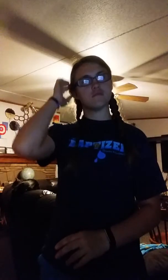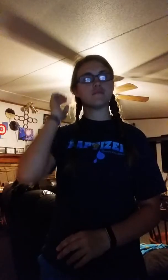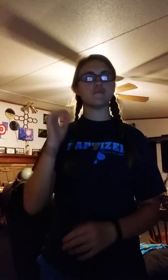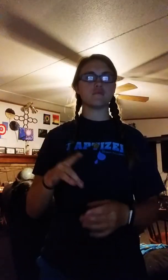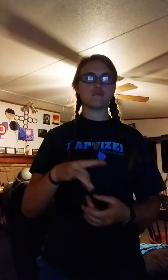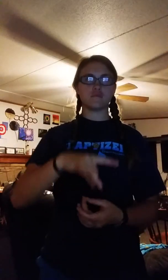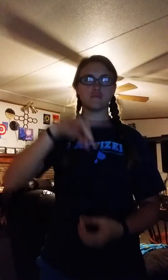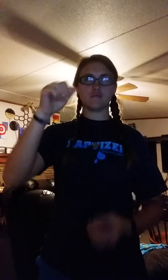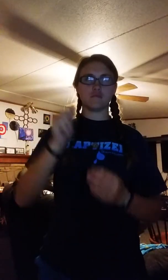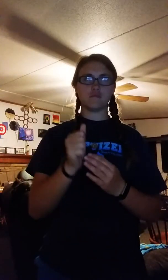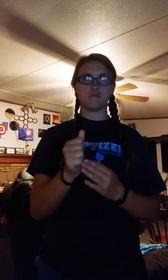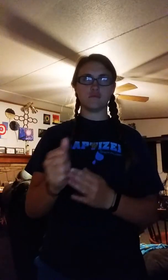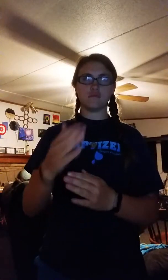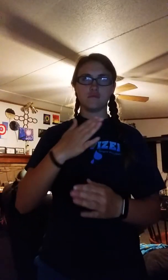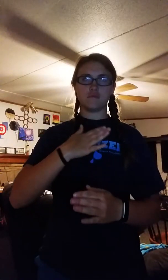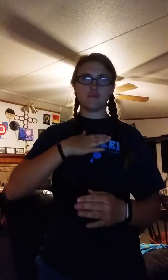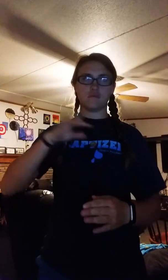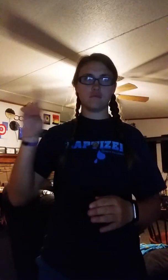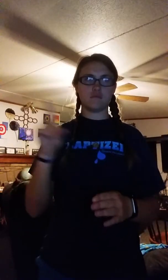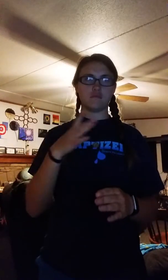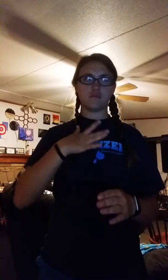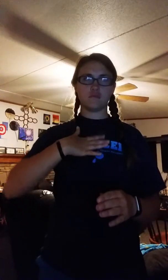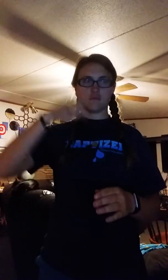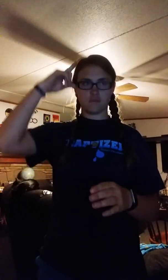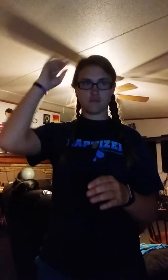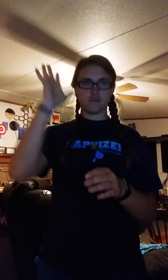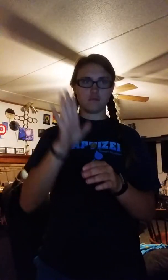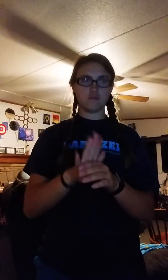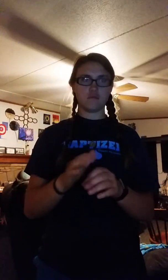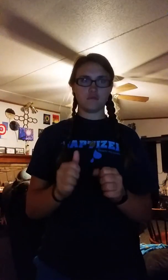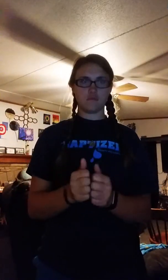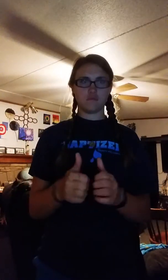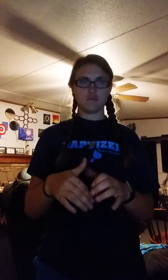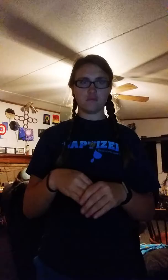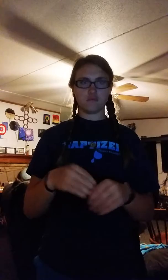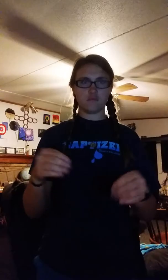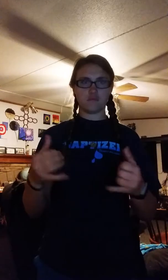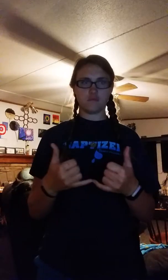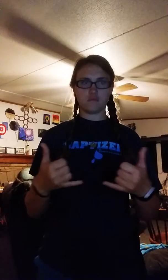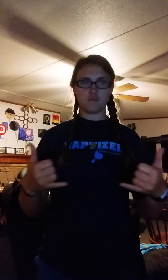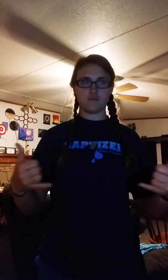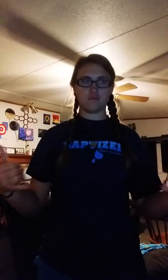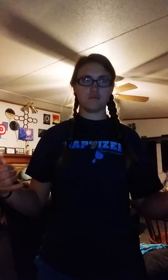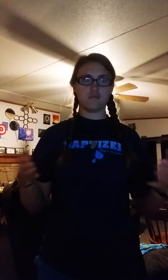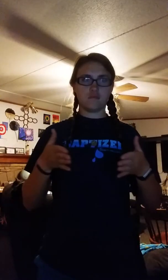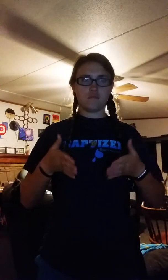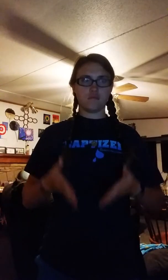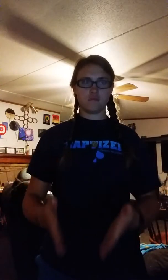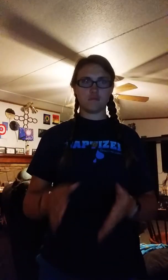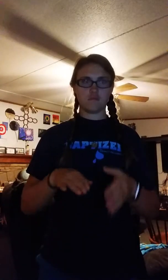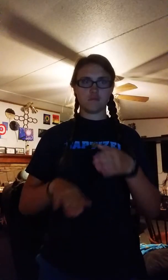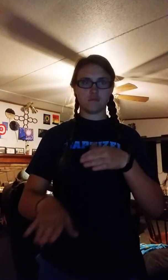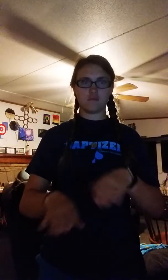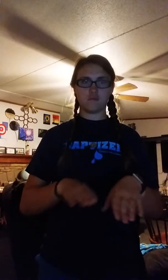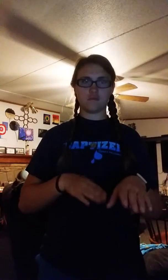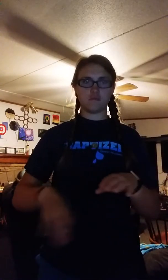Spirit, me where my trust is without borders. Let me walk